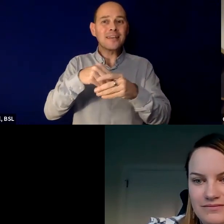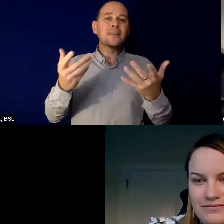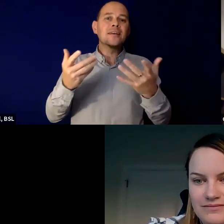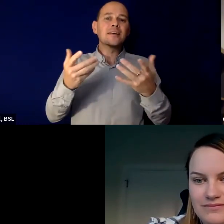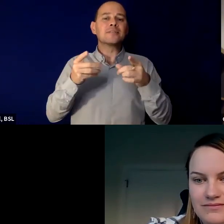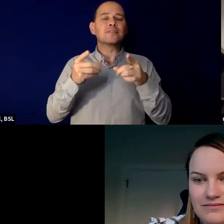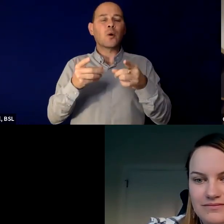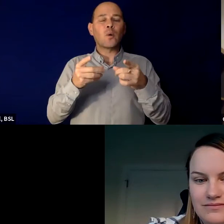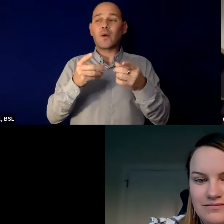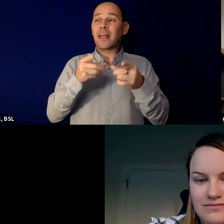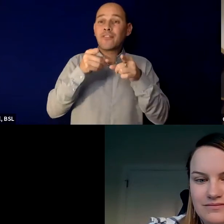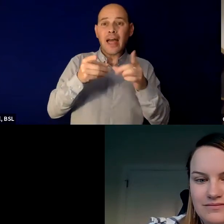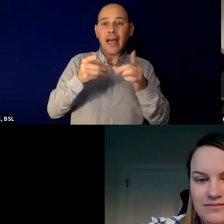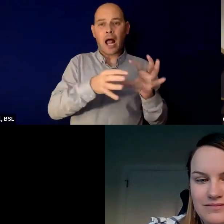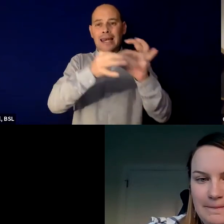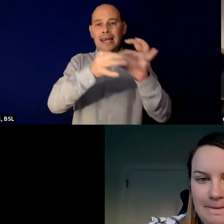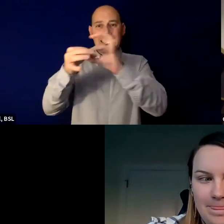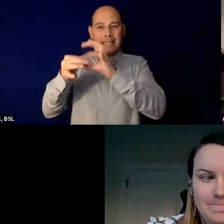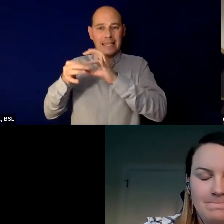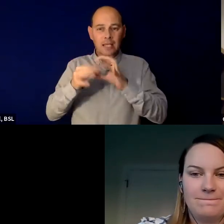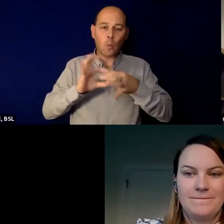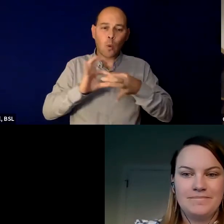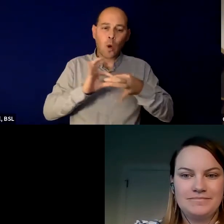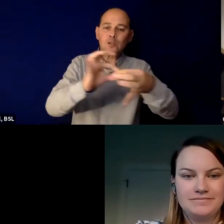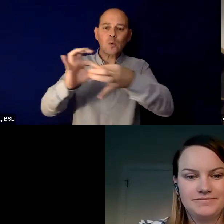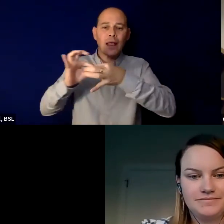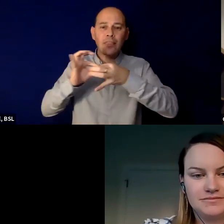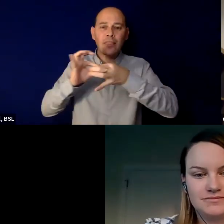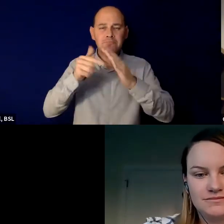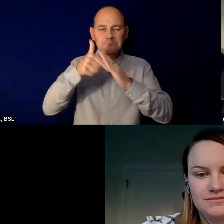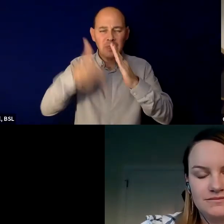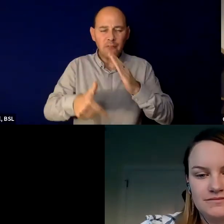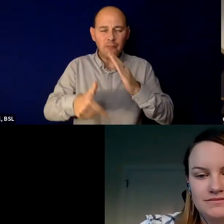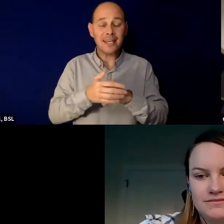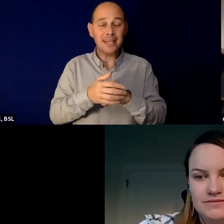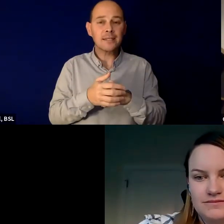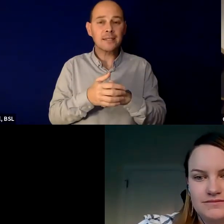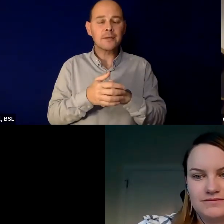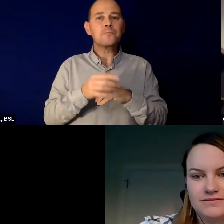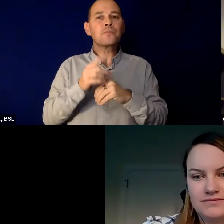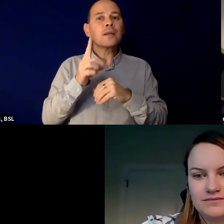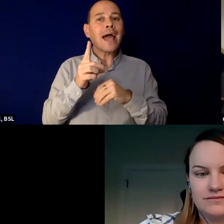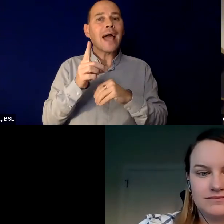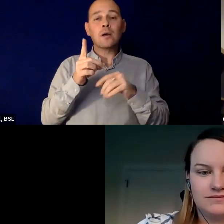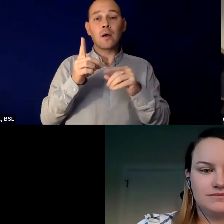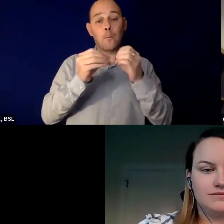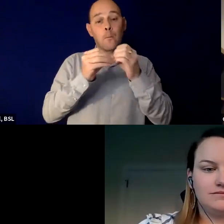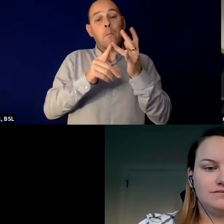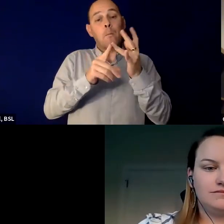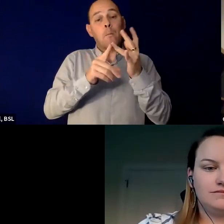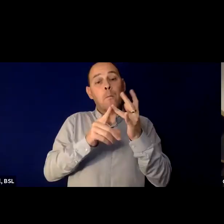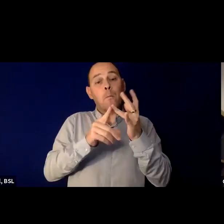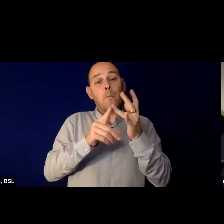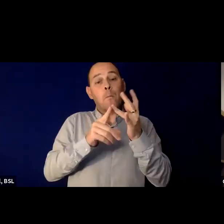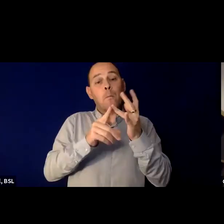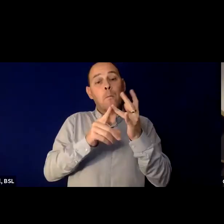stakeholders linking up and working together more thoroughly. And also really interesting just to hear about Bolivia, particularly at the very